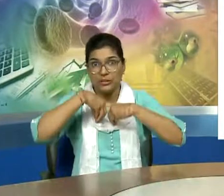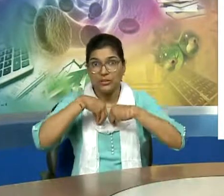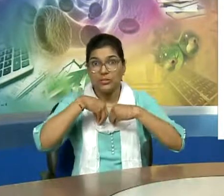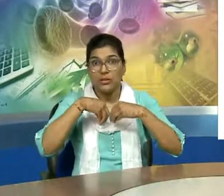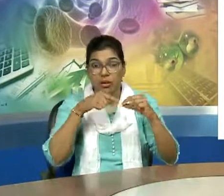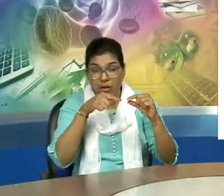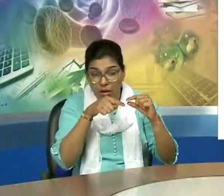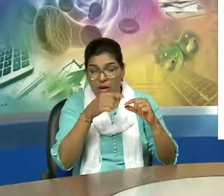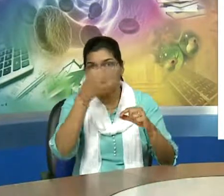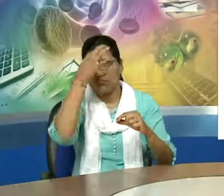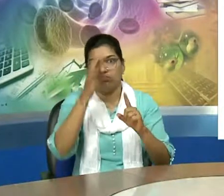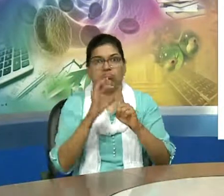So this way